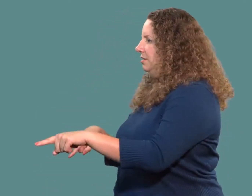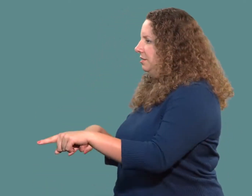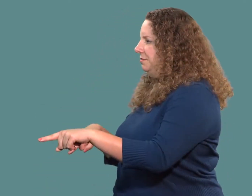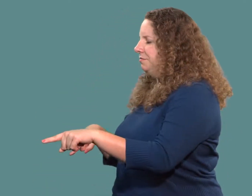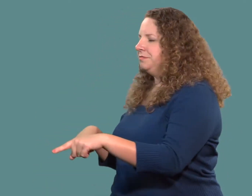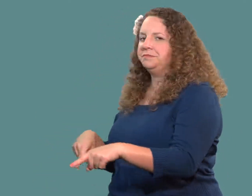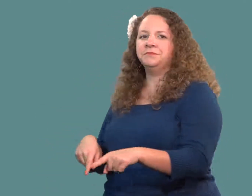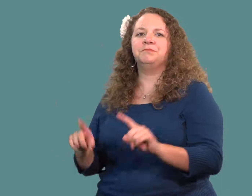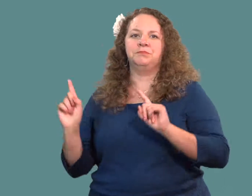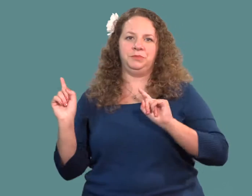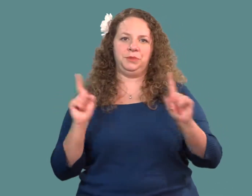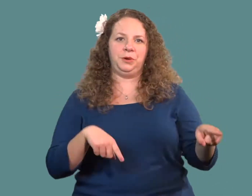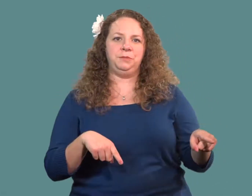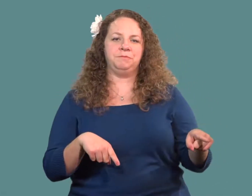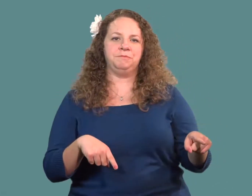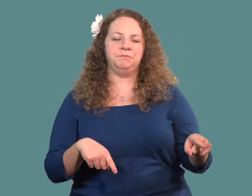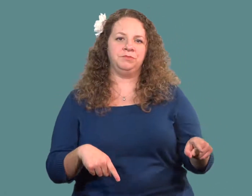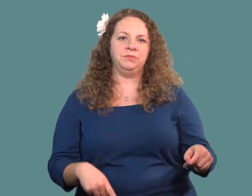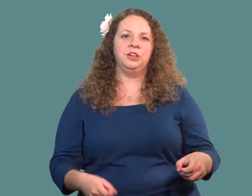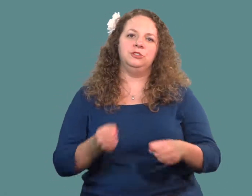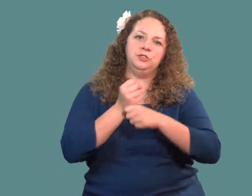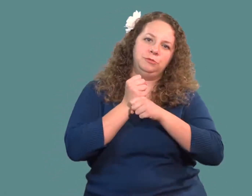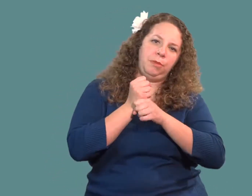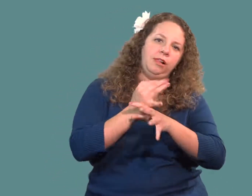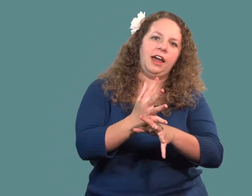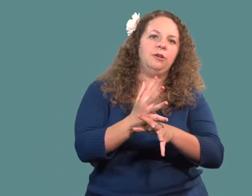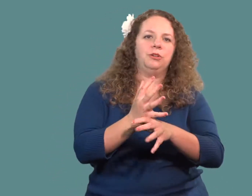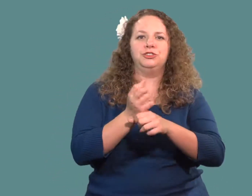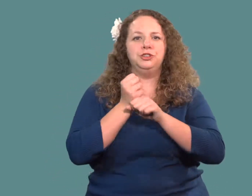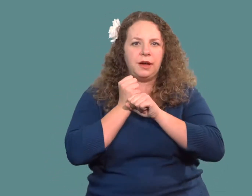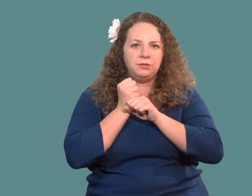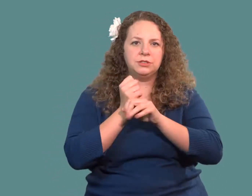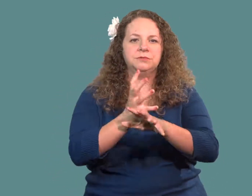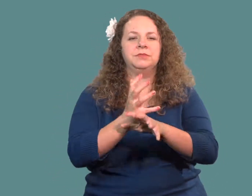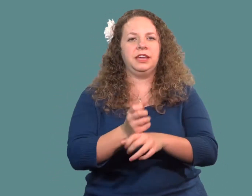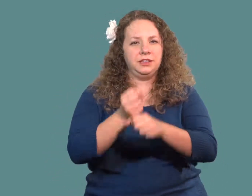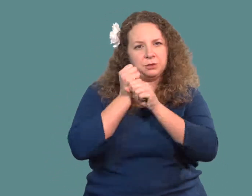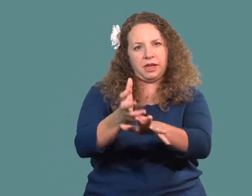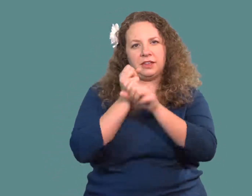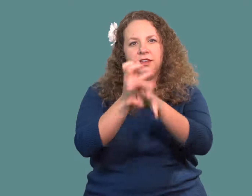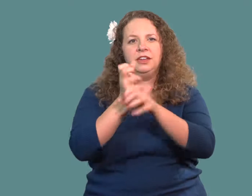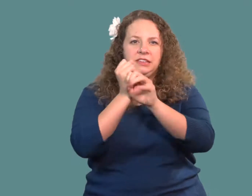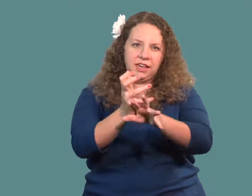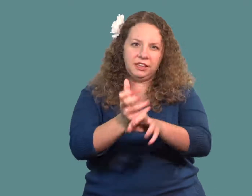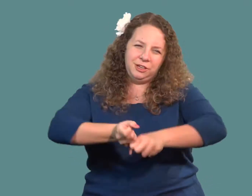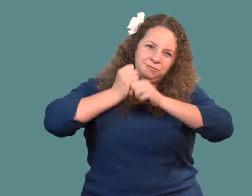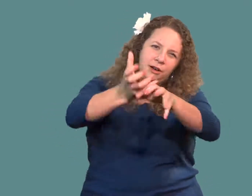attend. Go. To bawl out or chew out. Okay, so I can yell at you, pa,